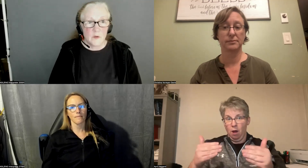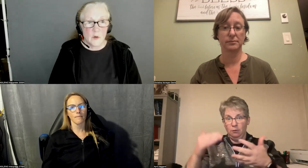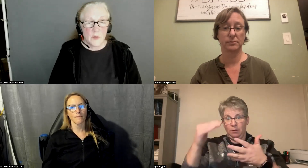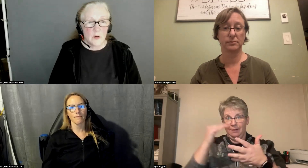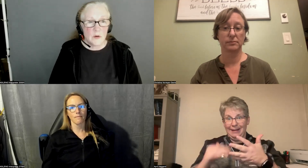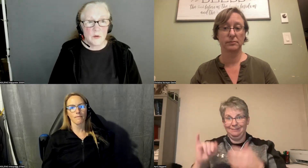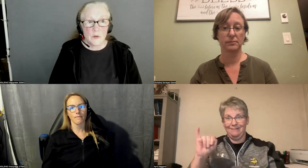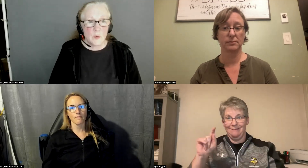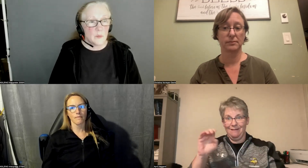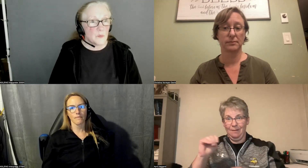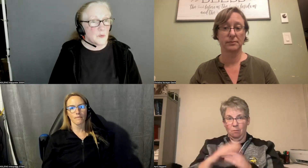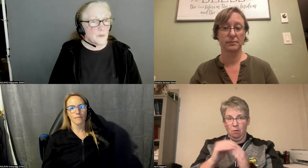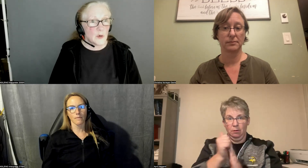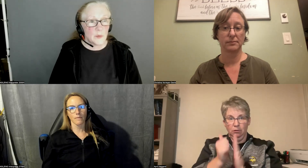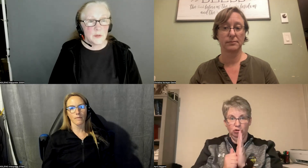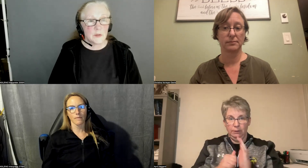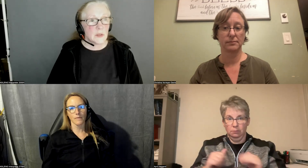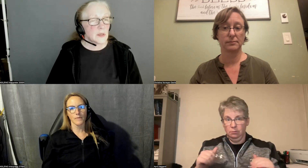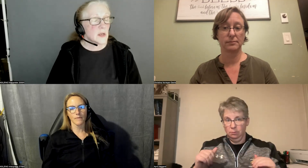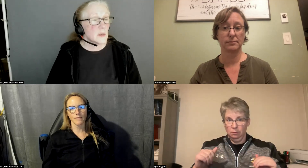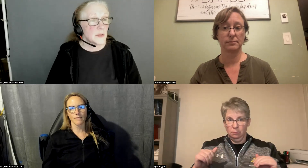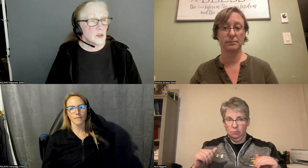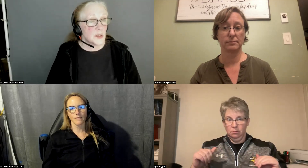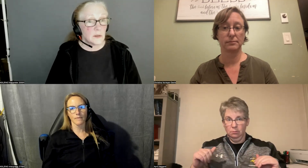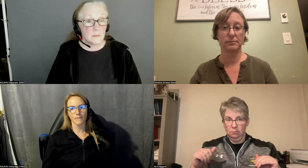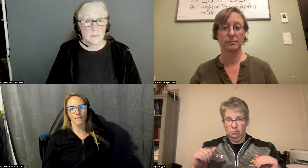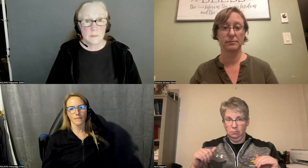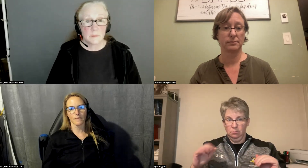Okay, if no other, we'll move forward to the next item on the agenda.